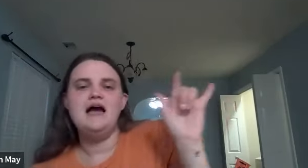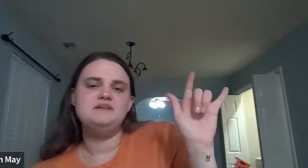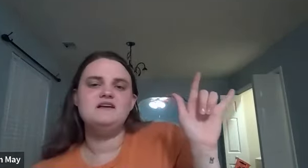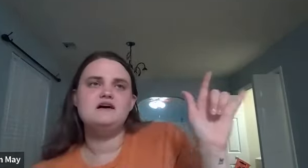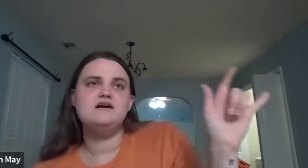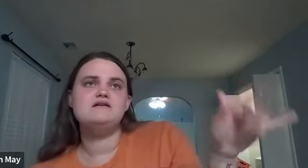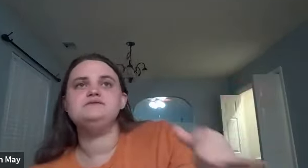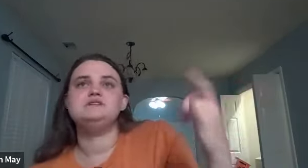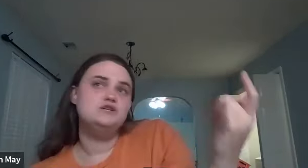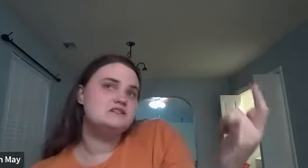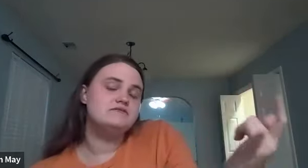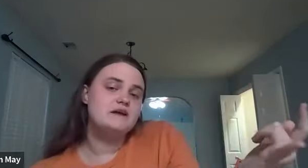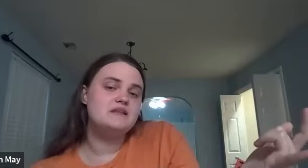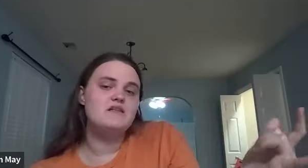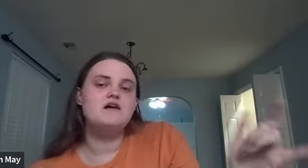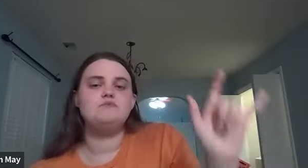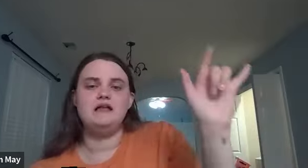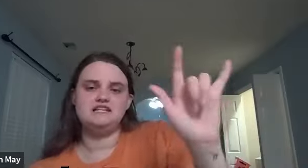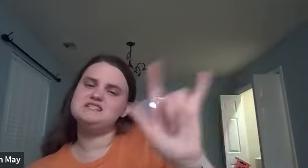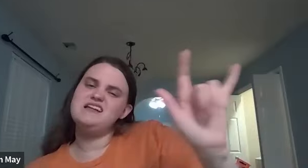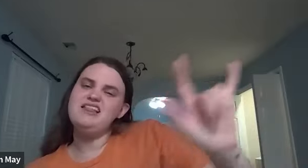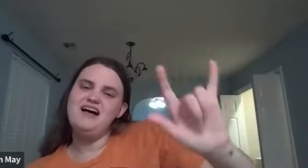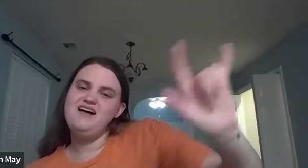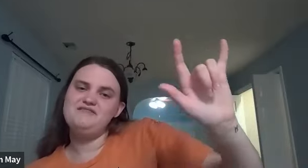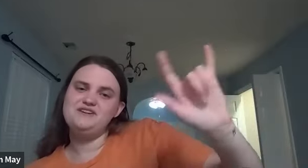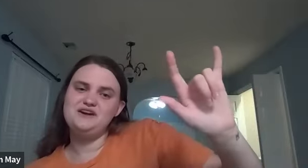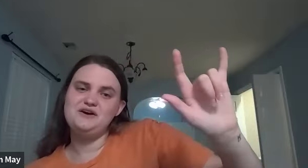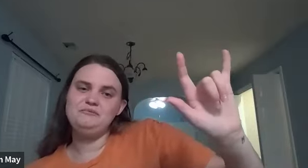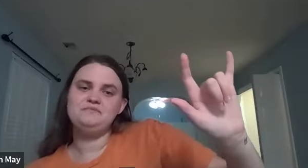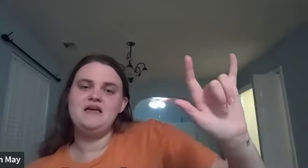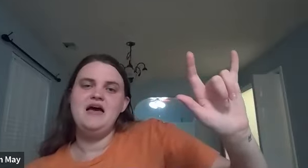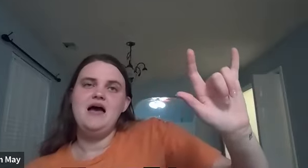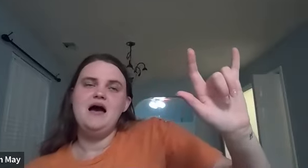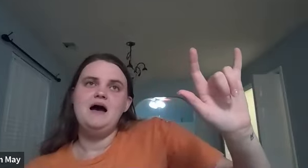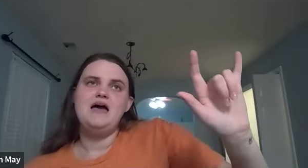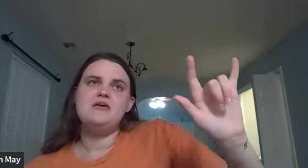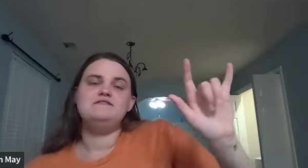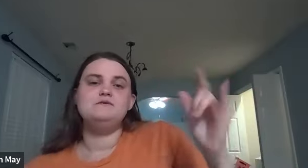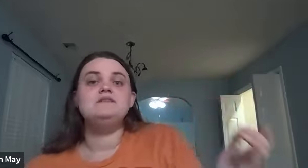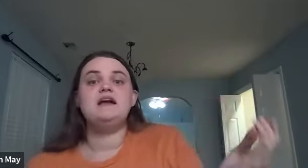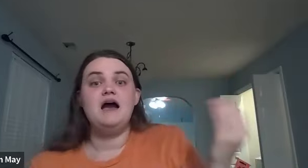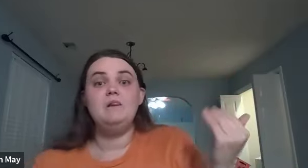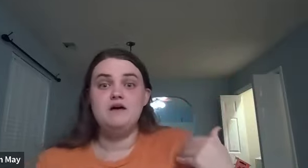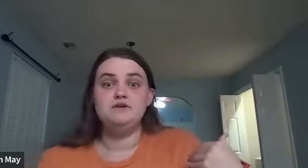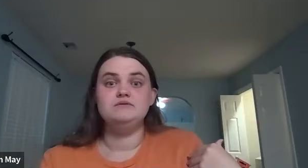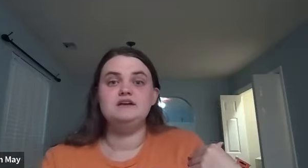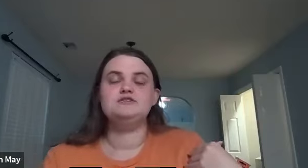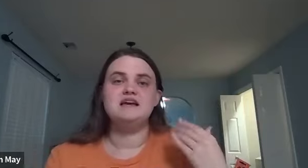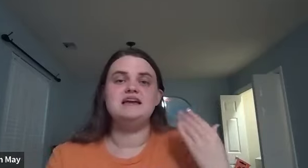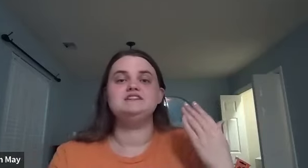happy love. You can use it for family love, but like it's just like love. And then if you mean like I love you, like you're saying it